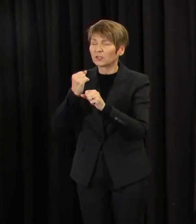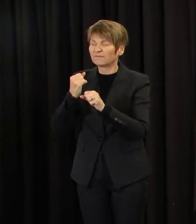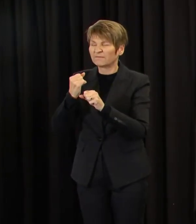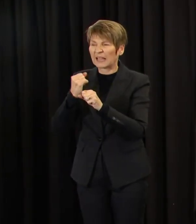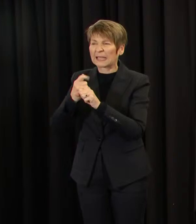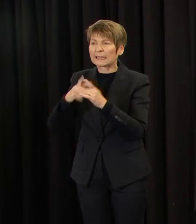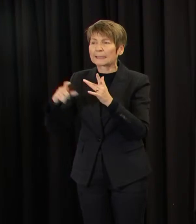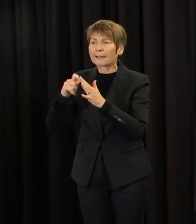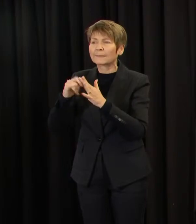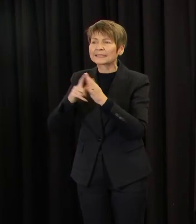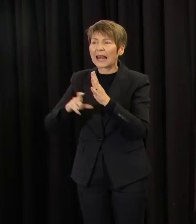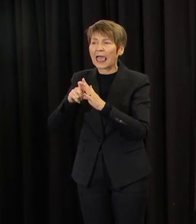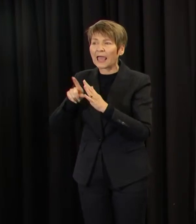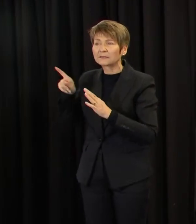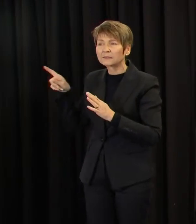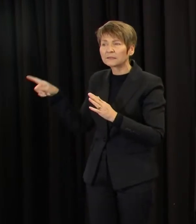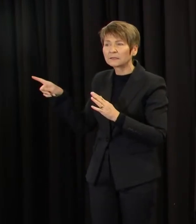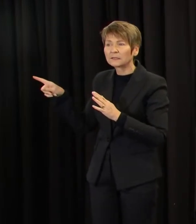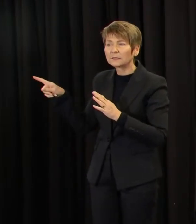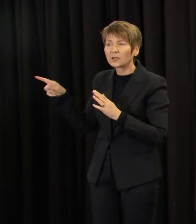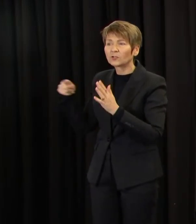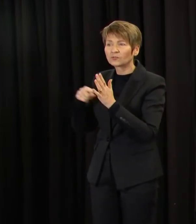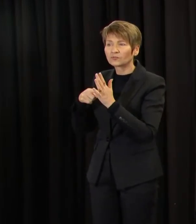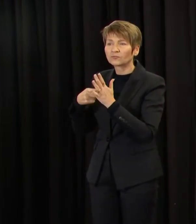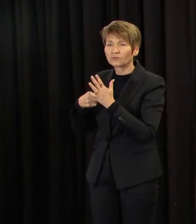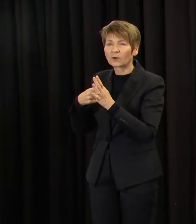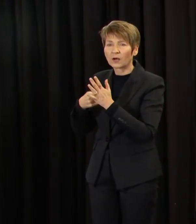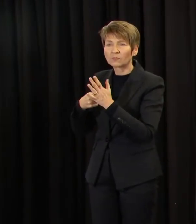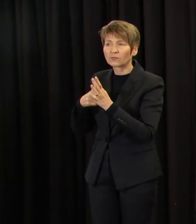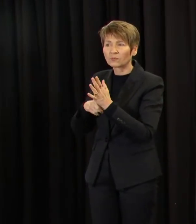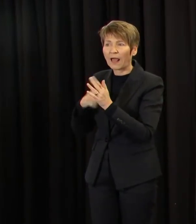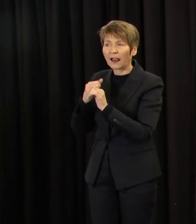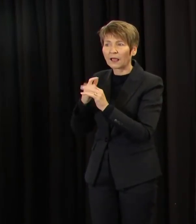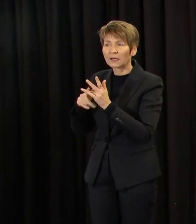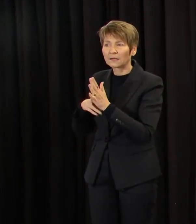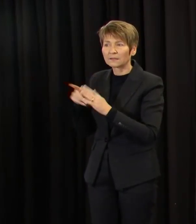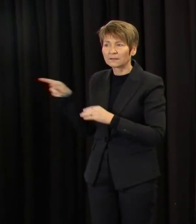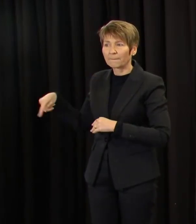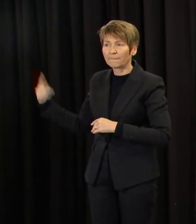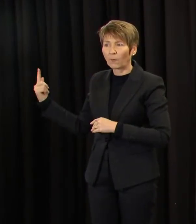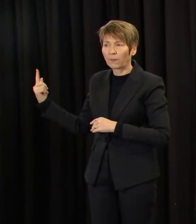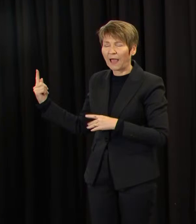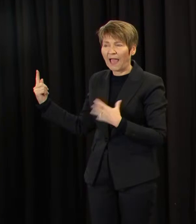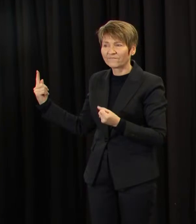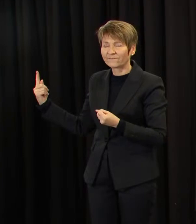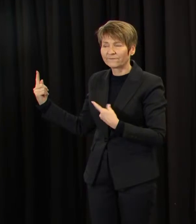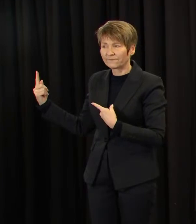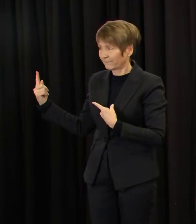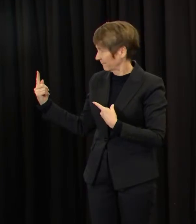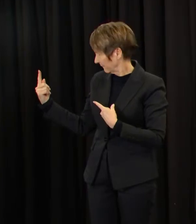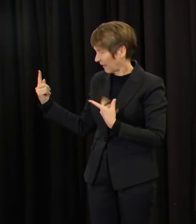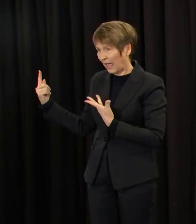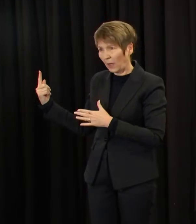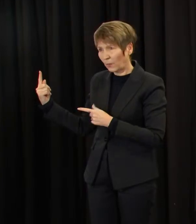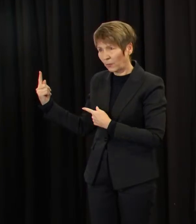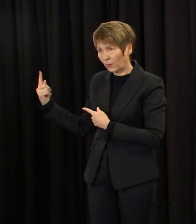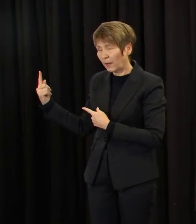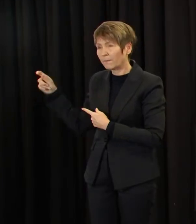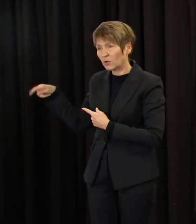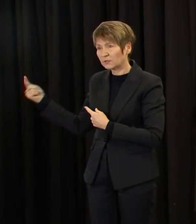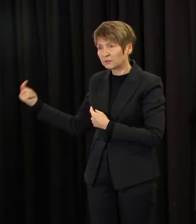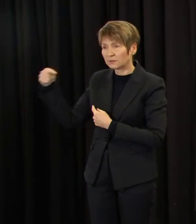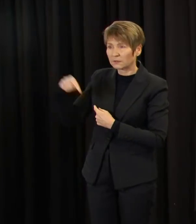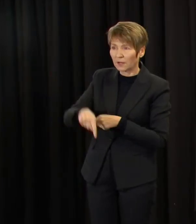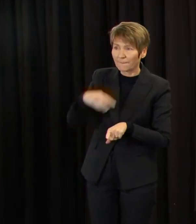individual travelled to a funeral in Melbourne, and we understand acquisition was there. This individual is being fully supported. There will, I think, be a small number